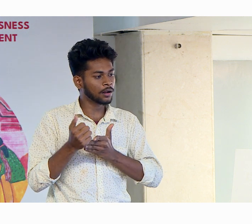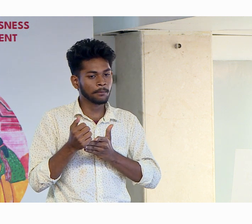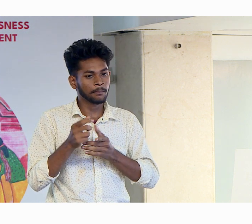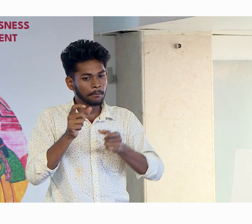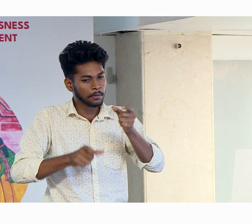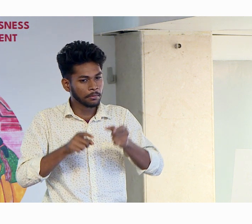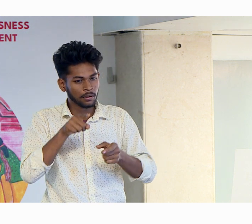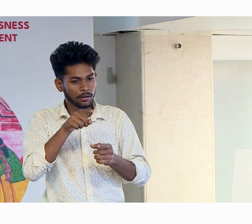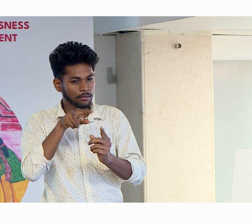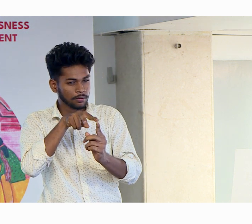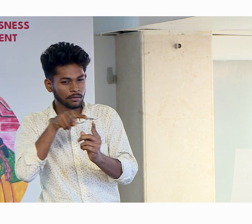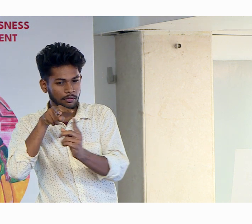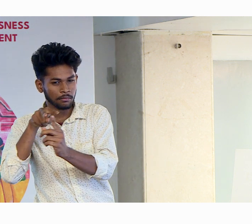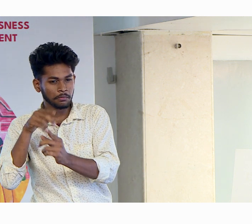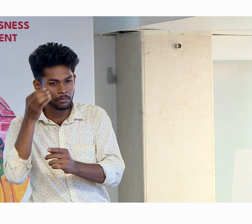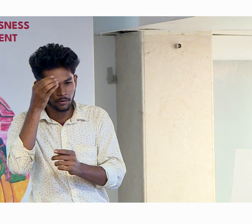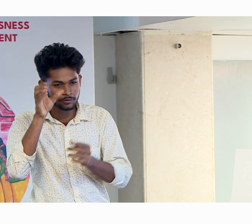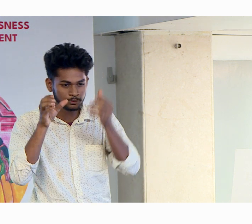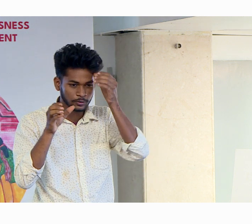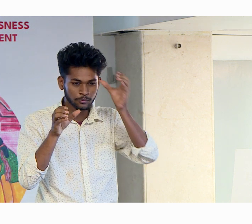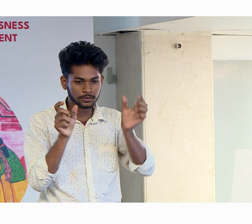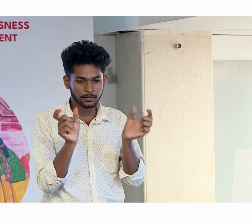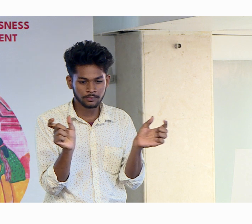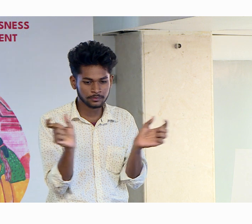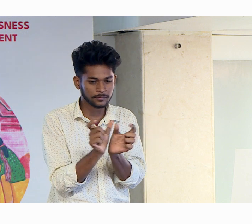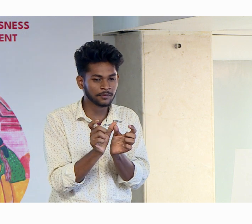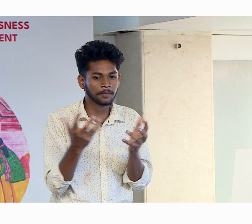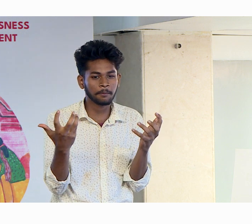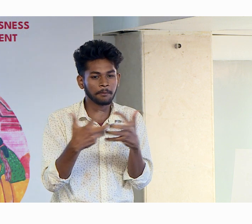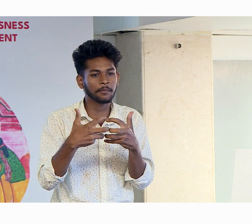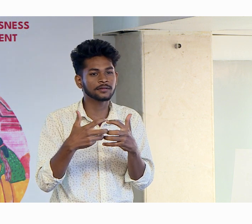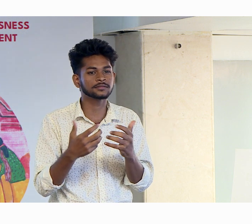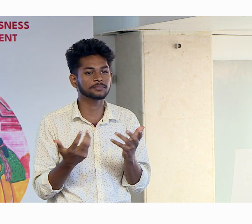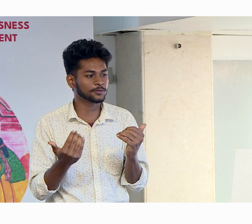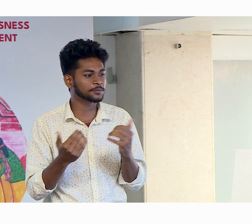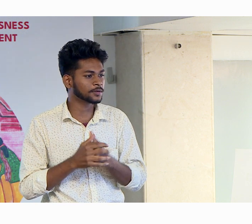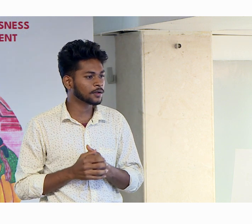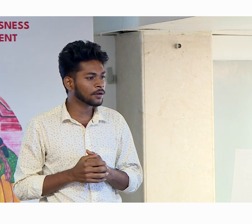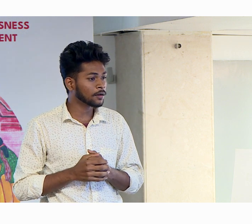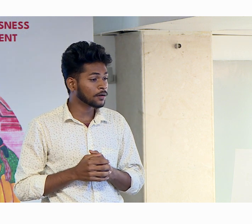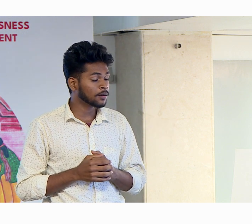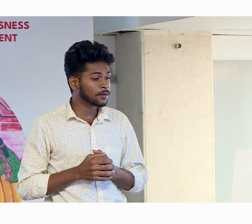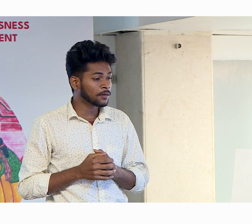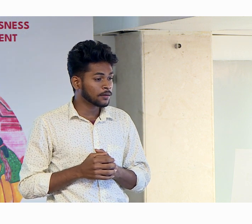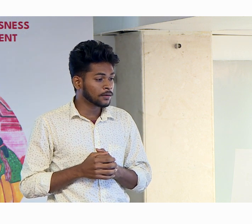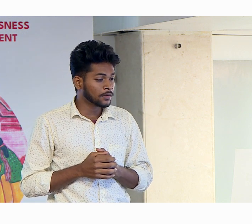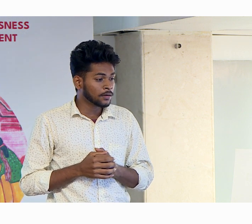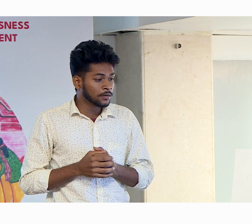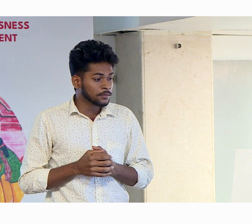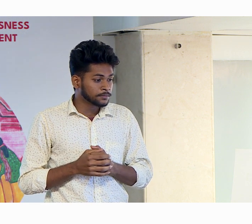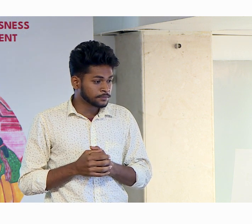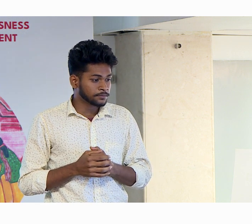the care context will have a different view, which somehow you need to overlap and find an area